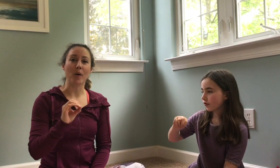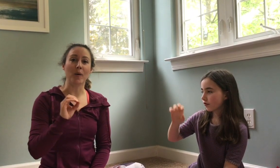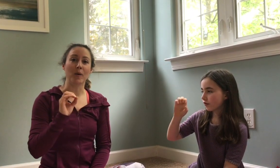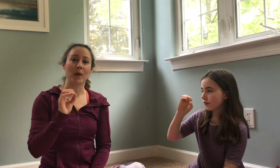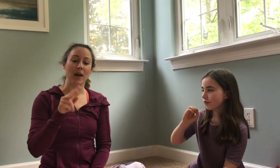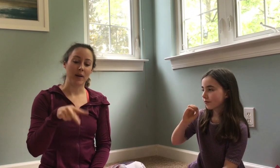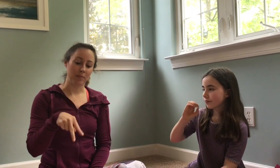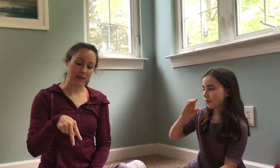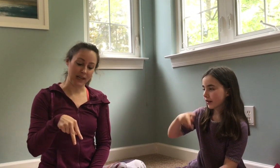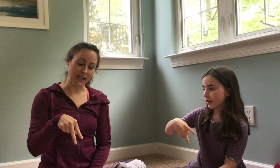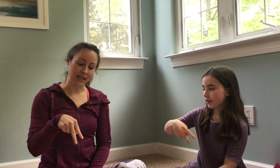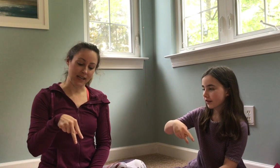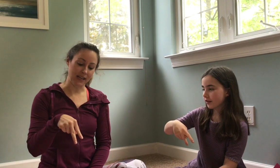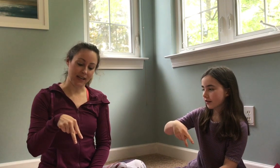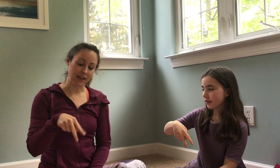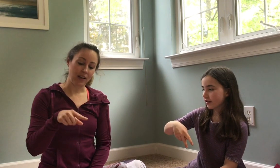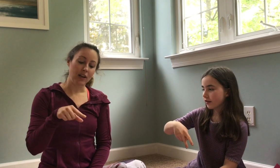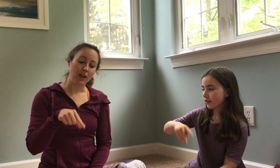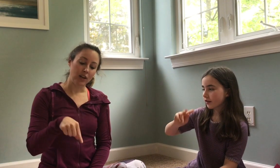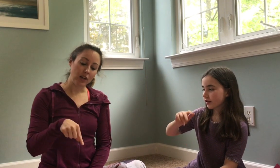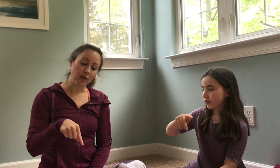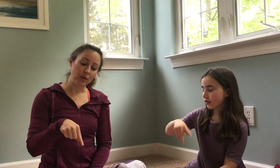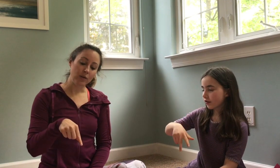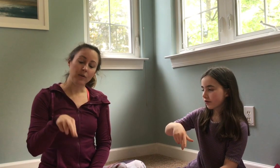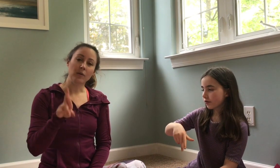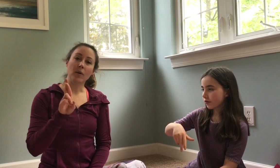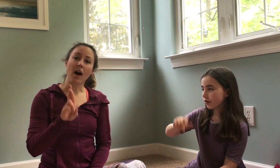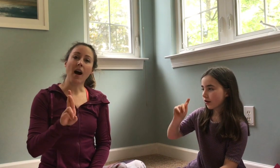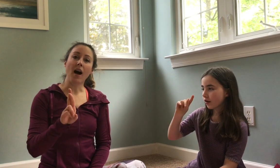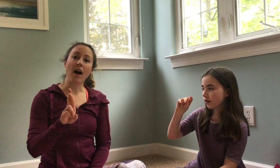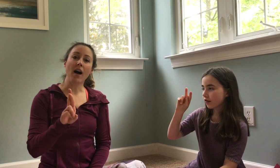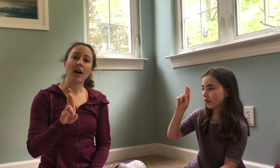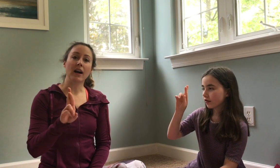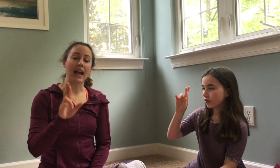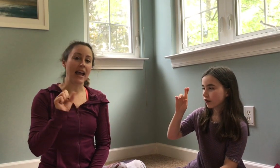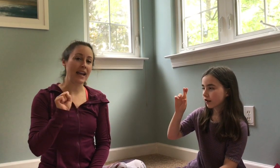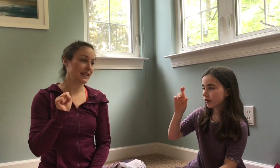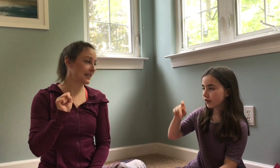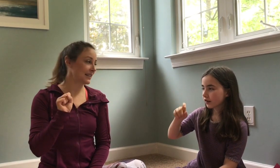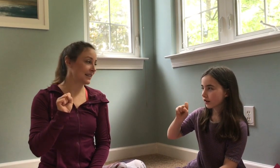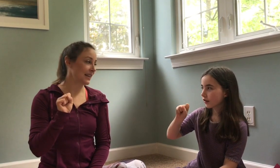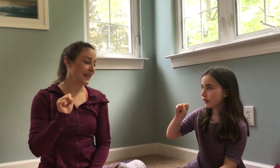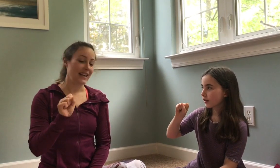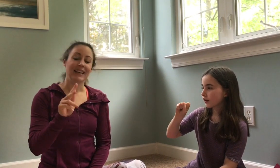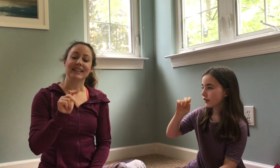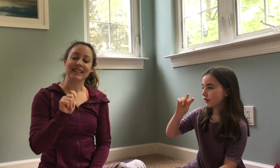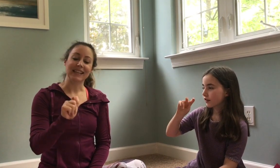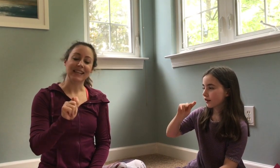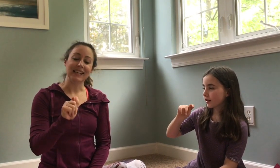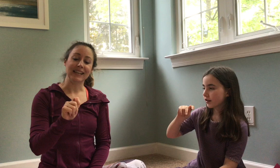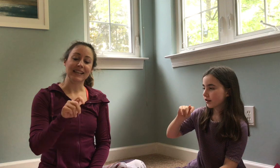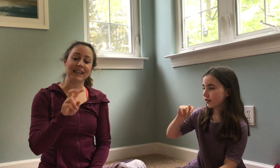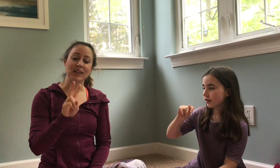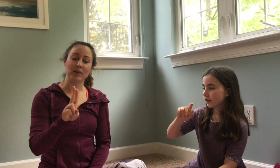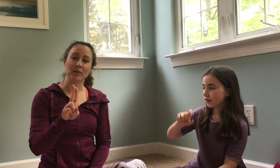O, P, Q, R, S, T,